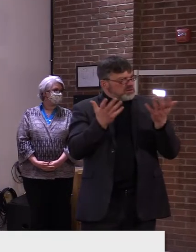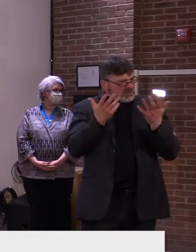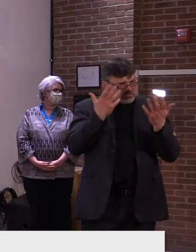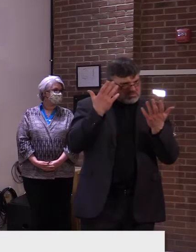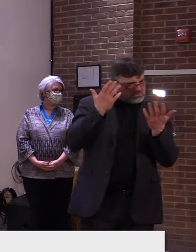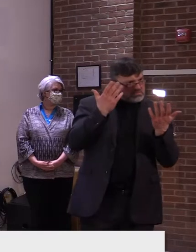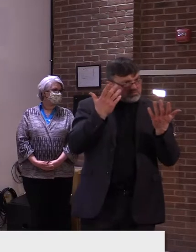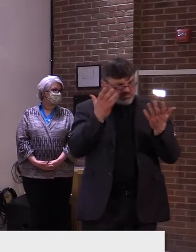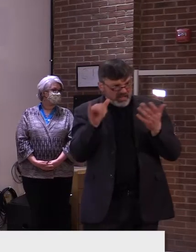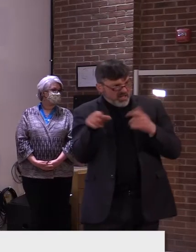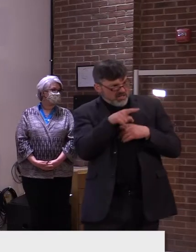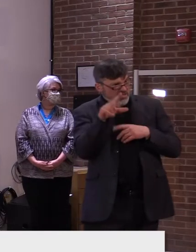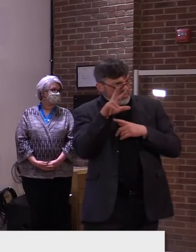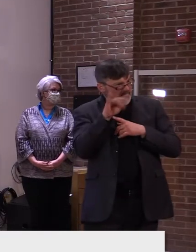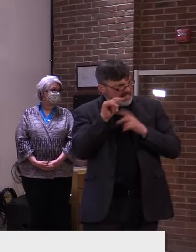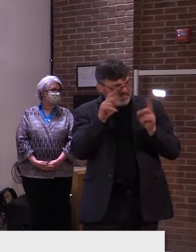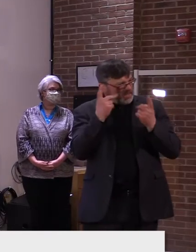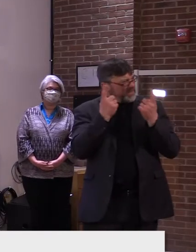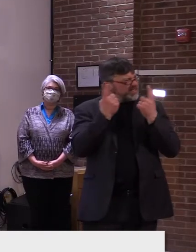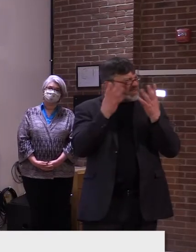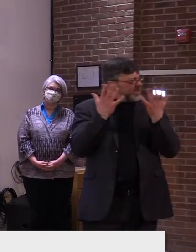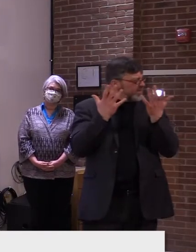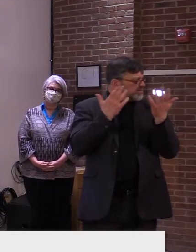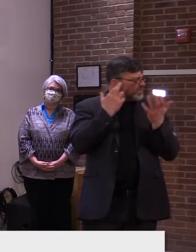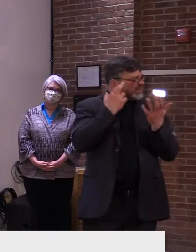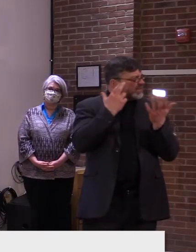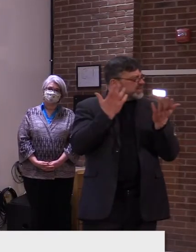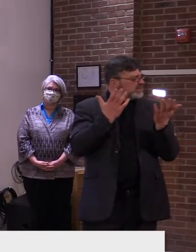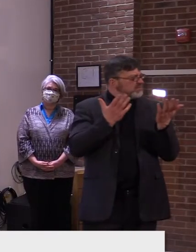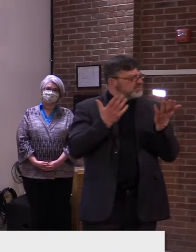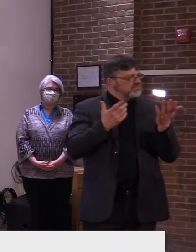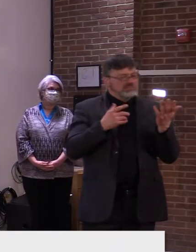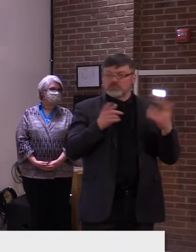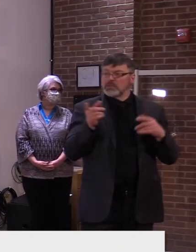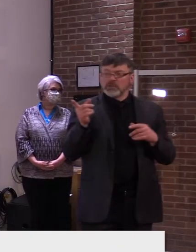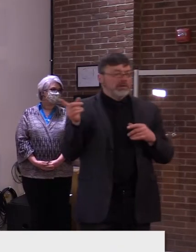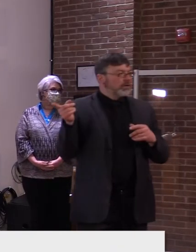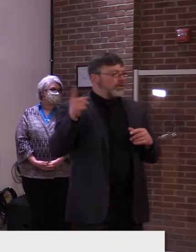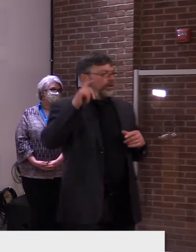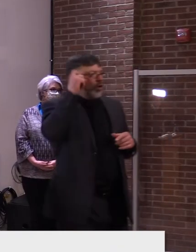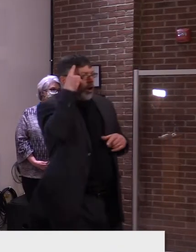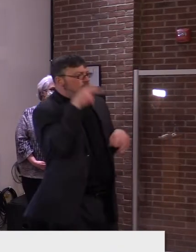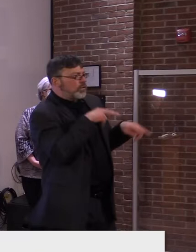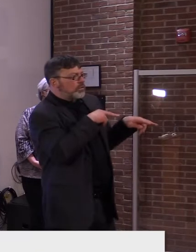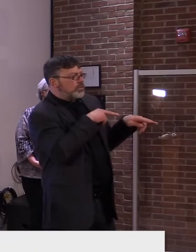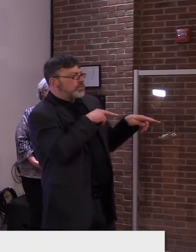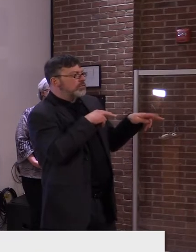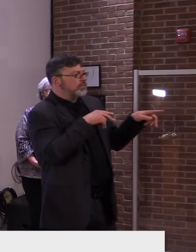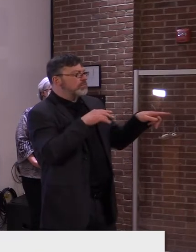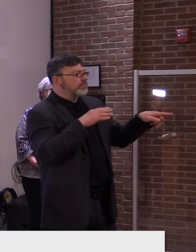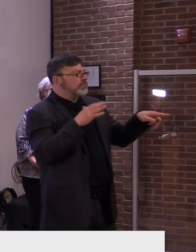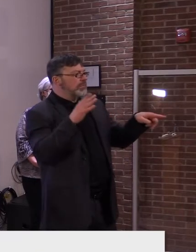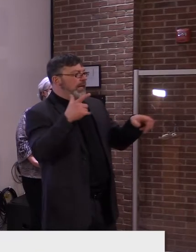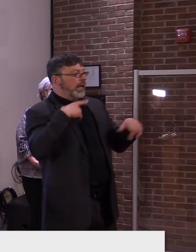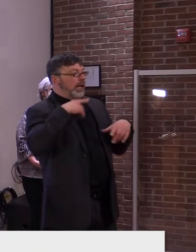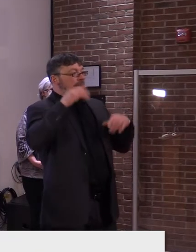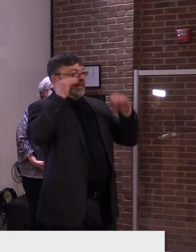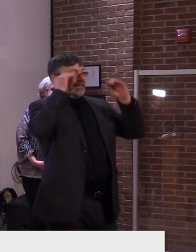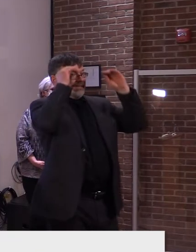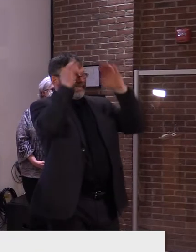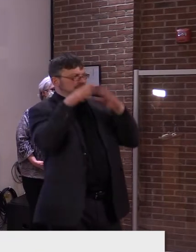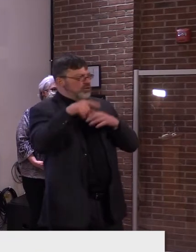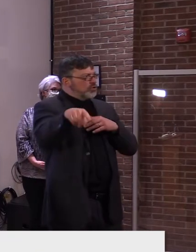it was 18,000 thus far have received their first dose. Is that right? Let me just get the numbers for you. Let me get